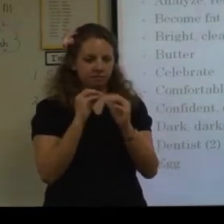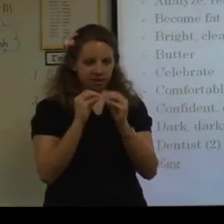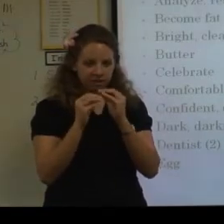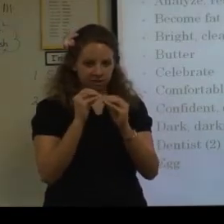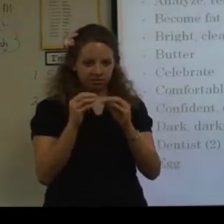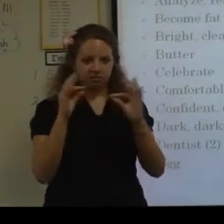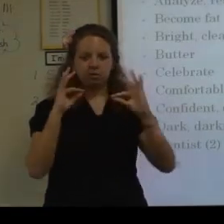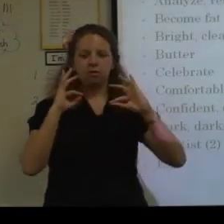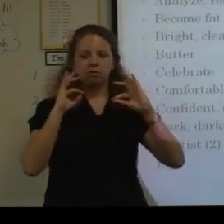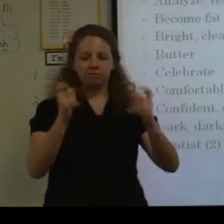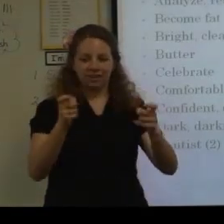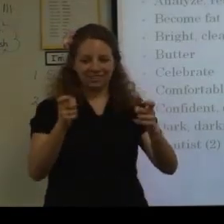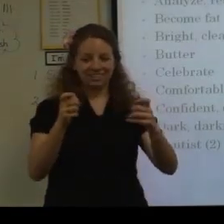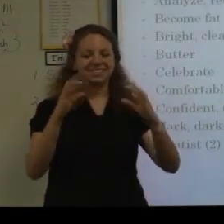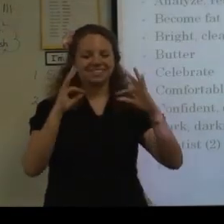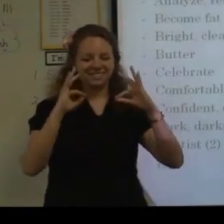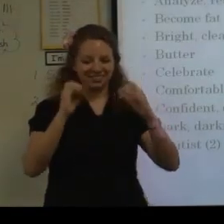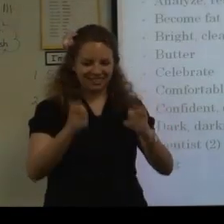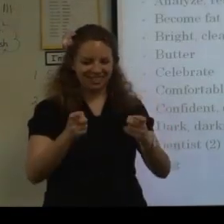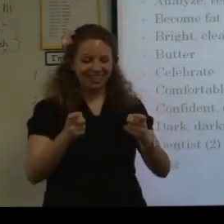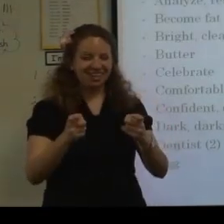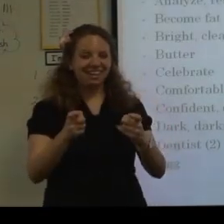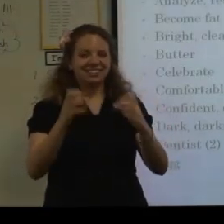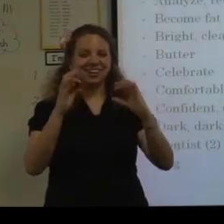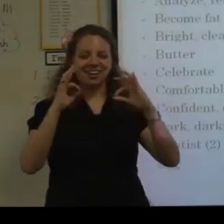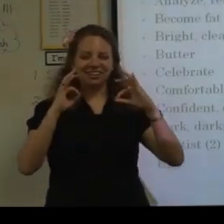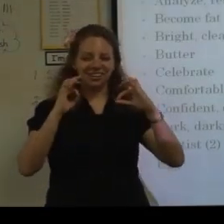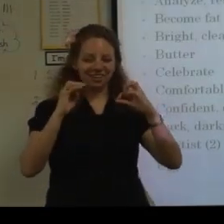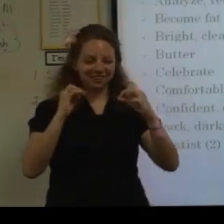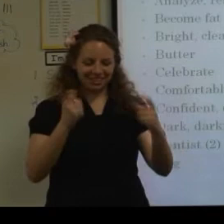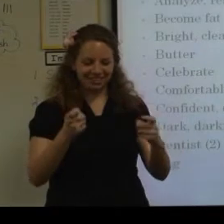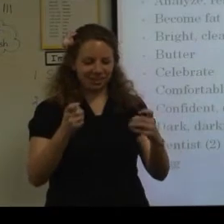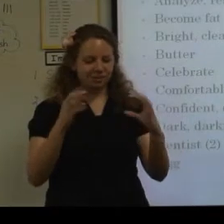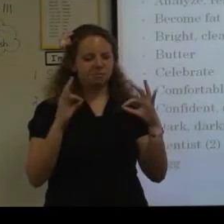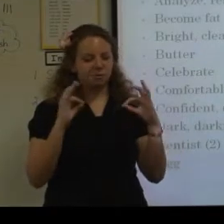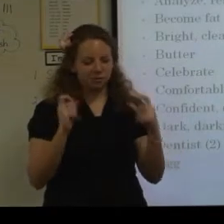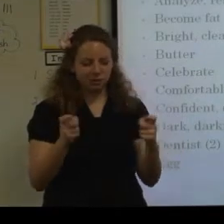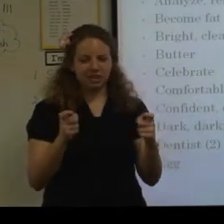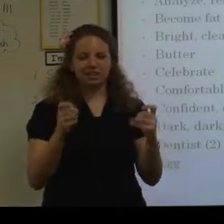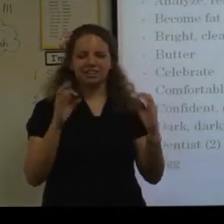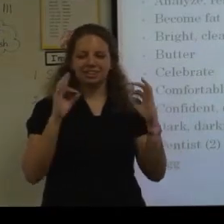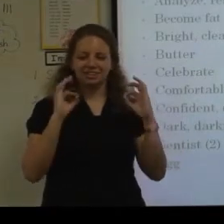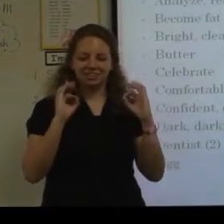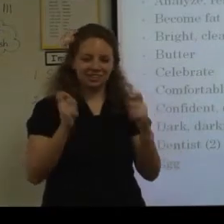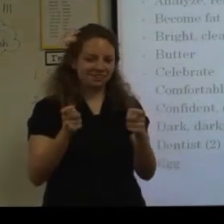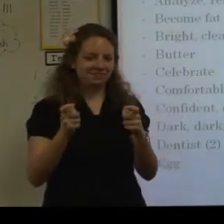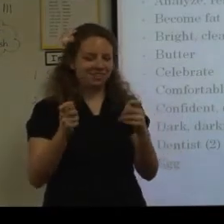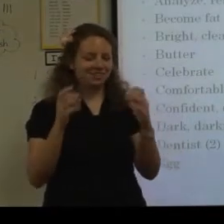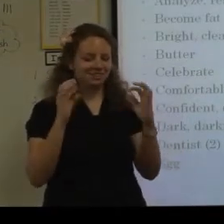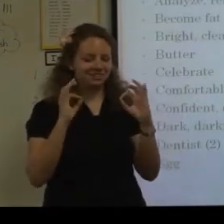Fix. Fix. Yeah, it's hard like to start with, but once you get it, then it's kind of fun